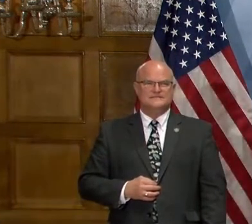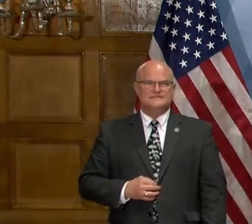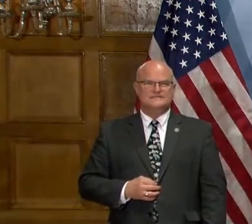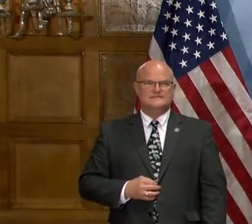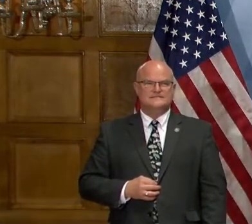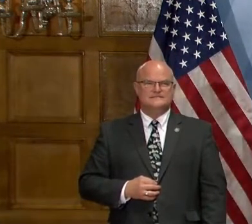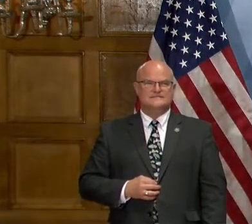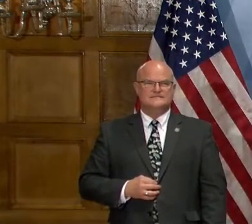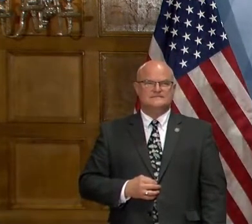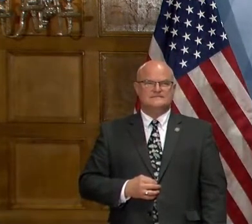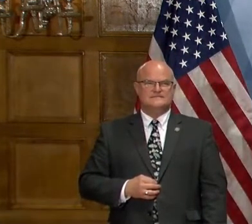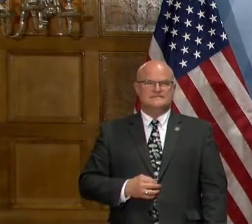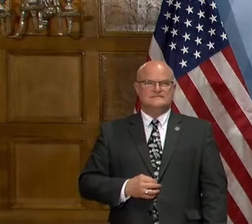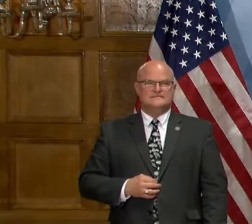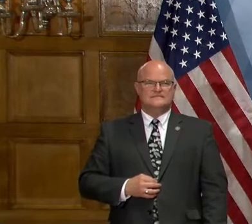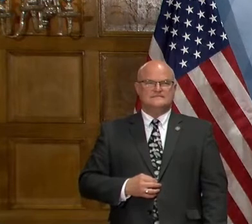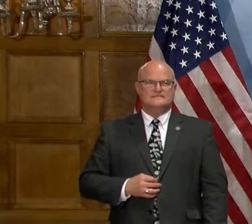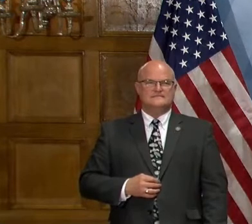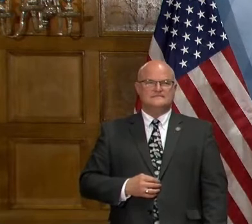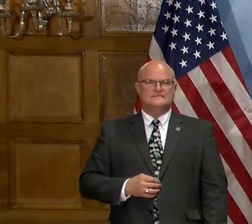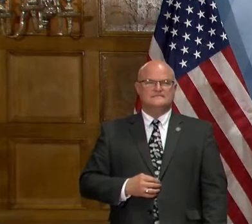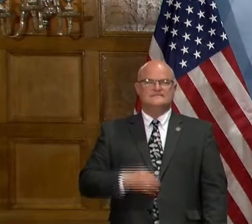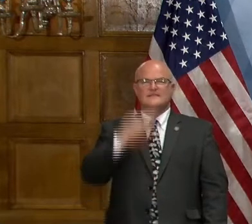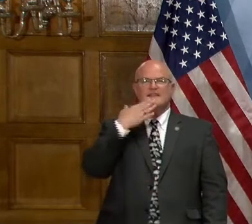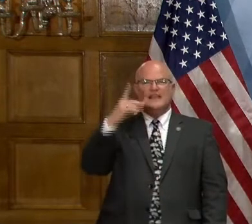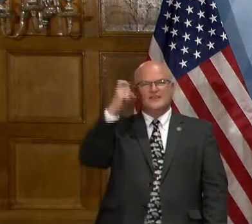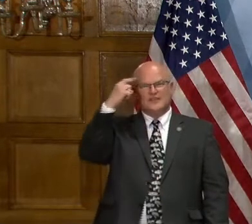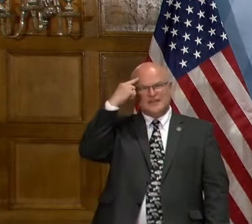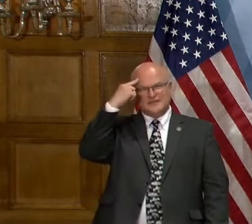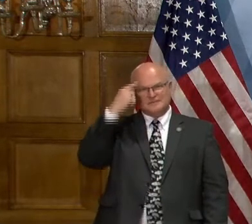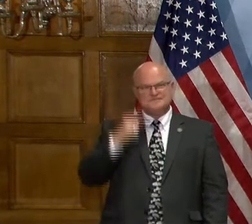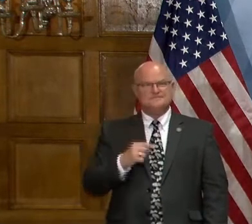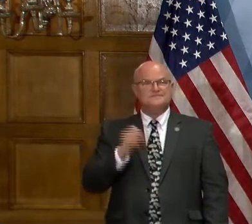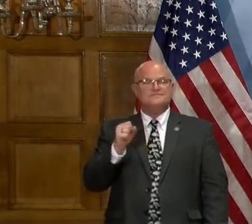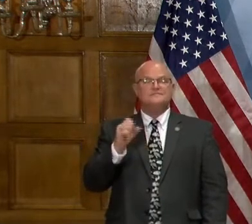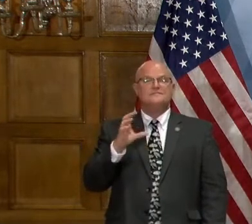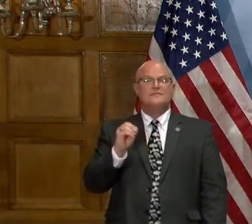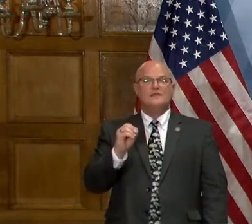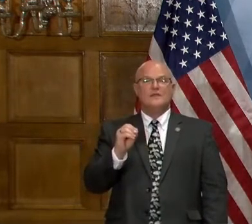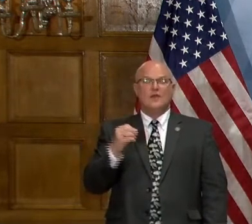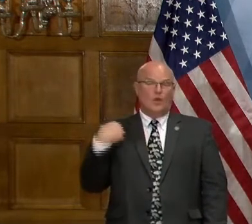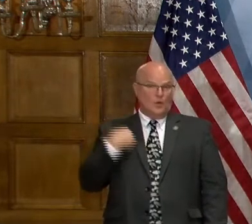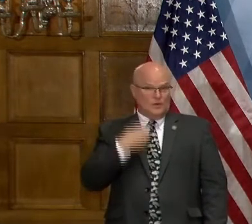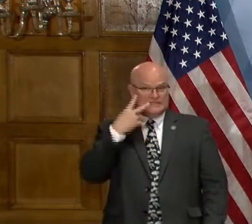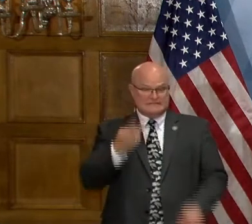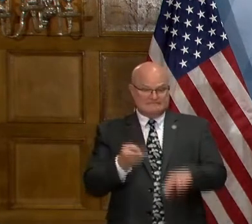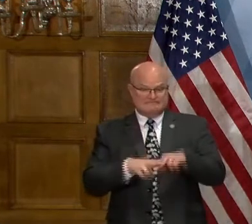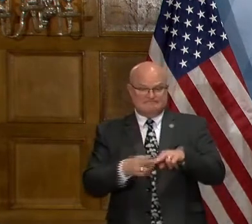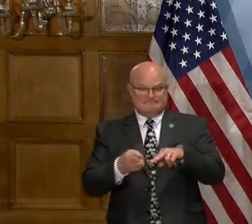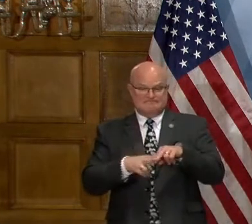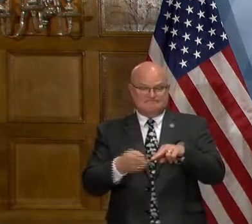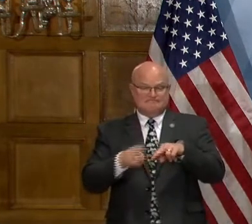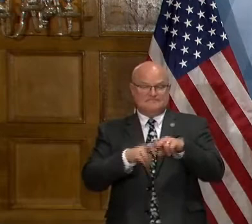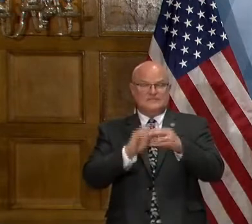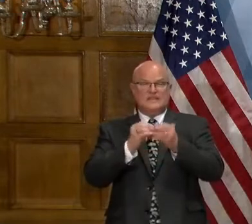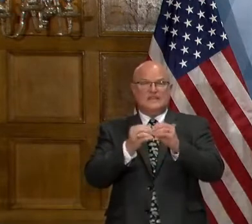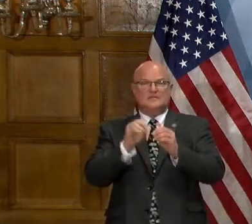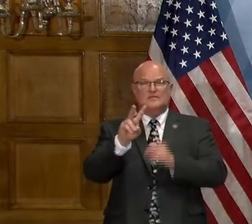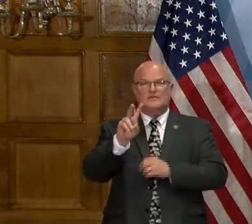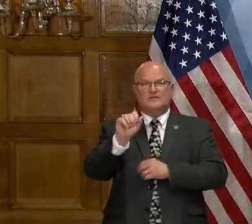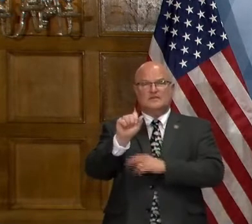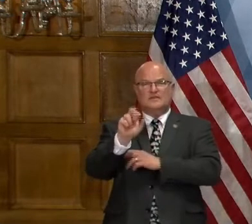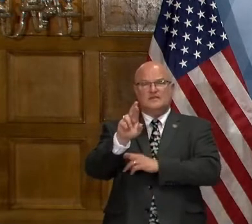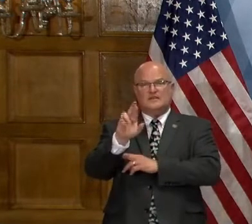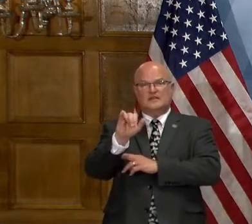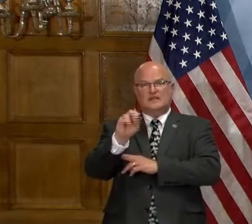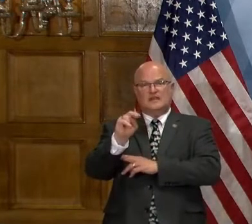I want to listen to Dr. Jose Romero here in just a moment, but I do also want to bring your attention to another event that we're